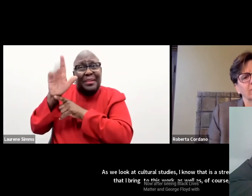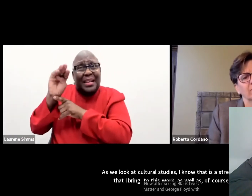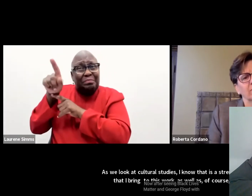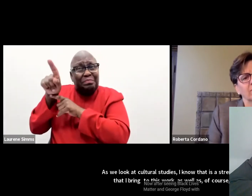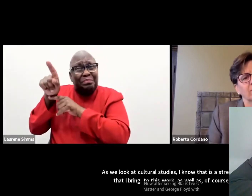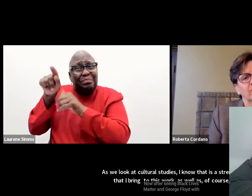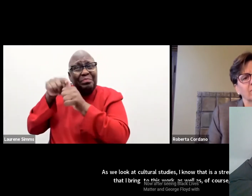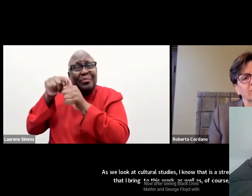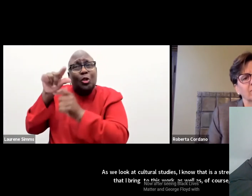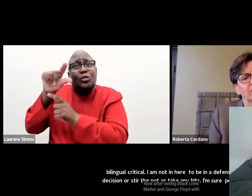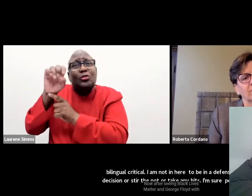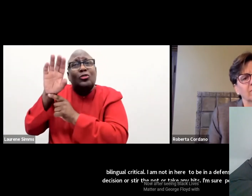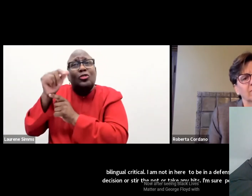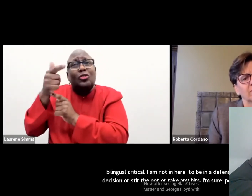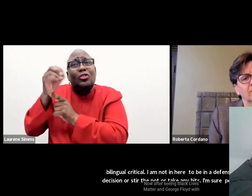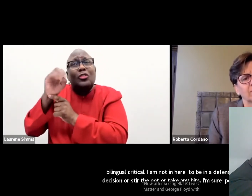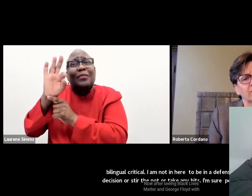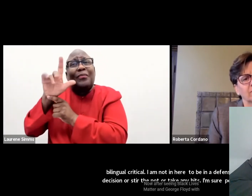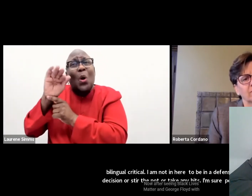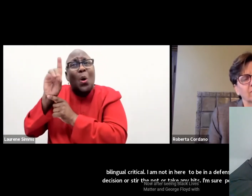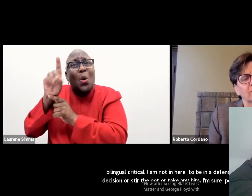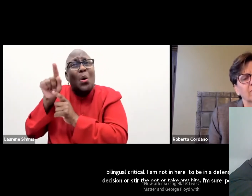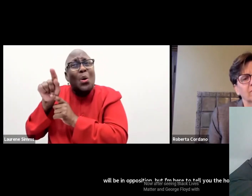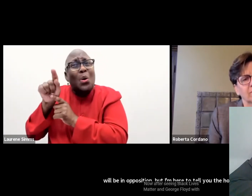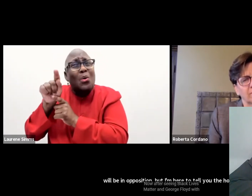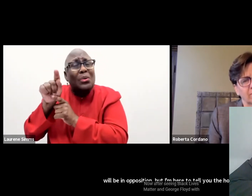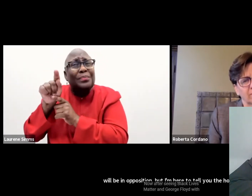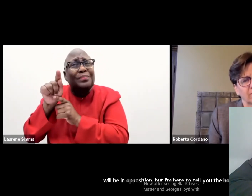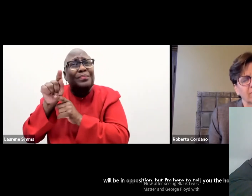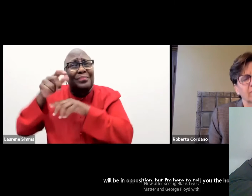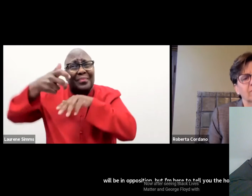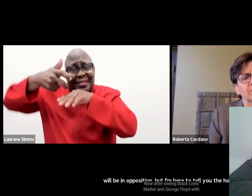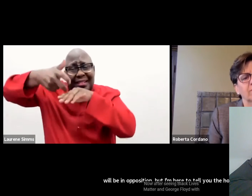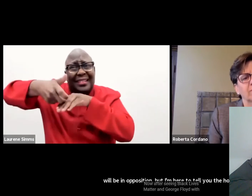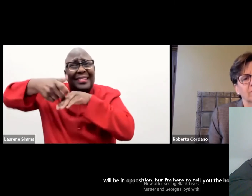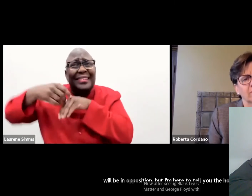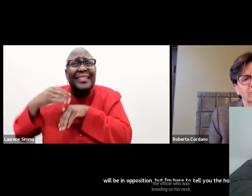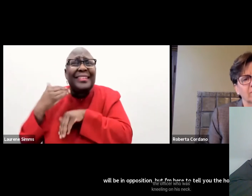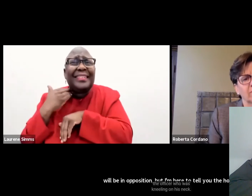When I struggle seeing Black Lives Matter and George Floyd,